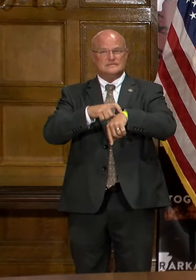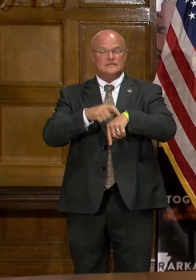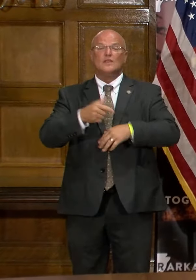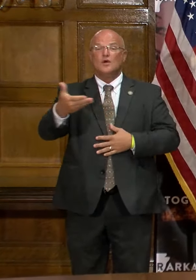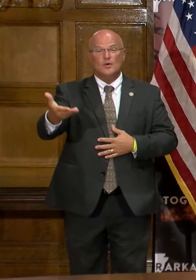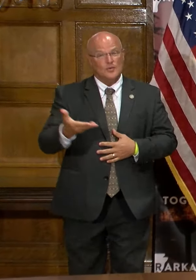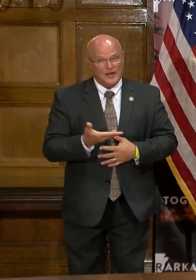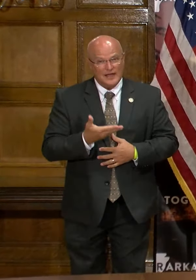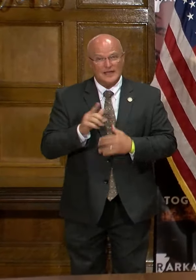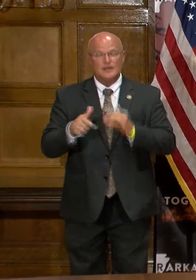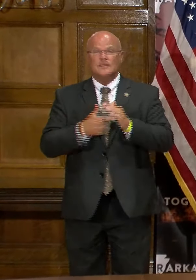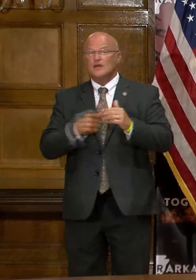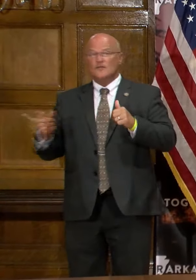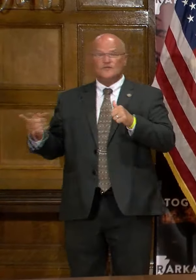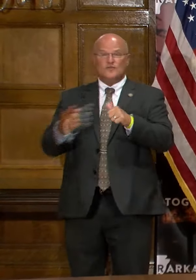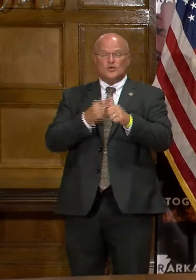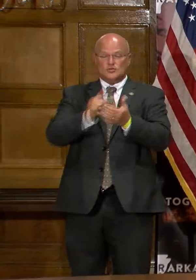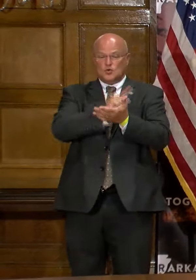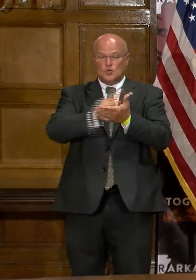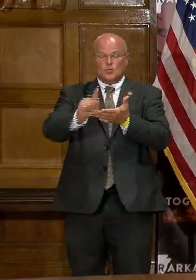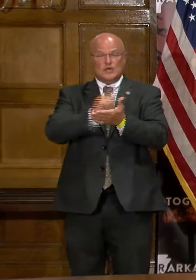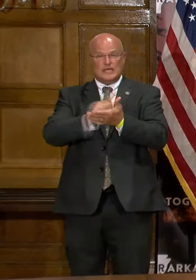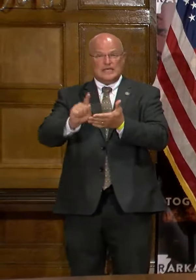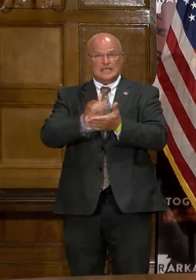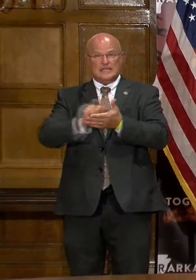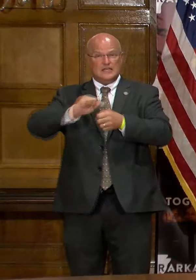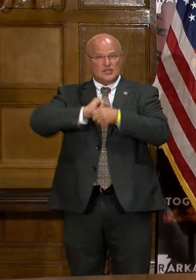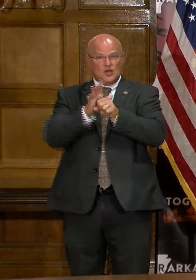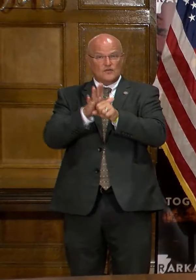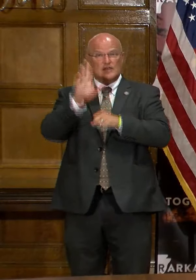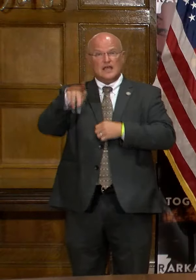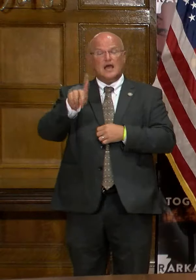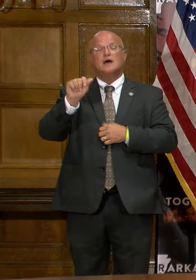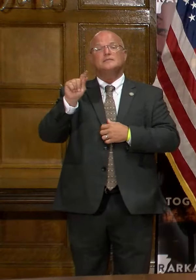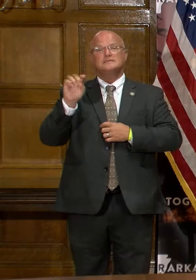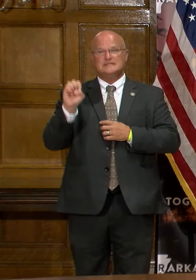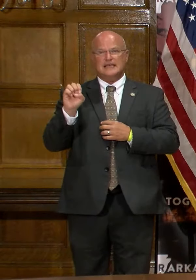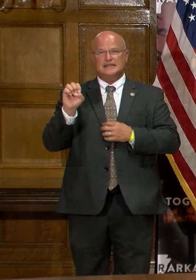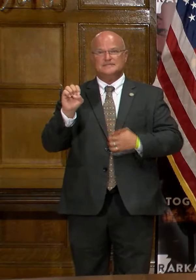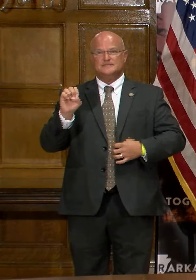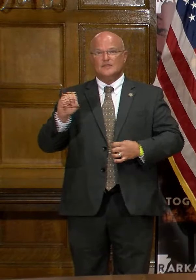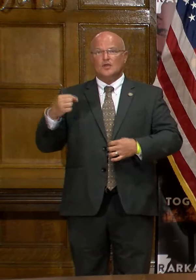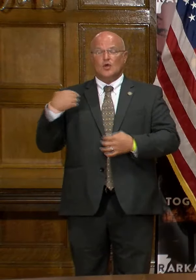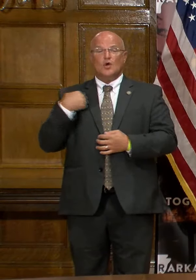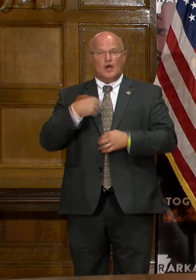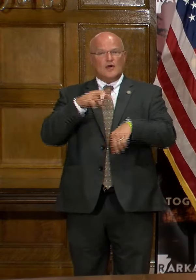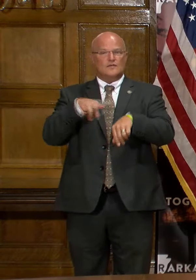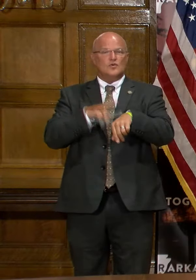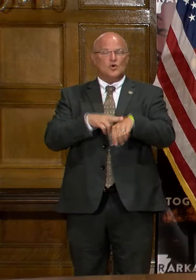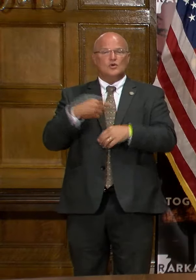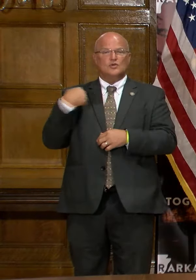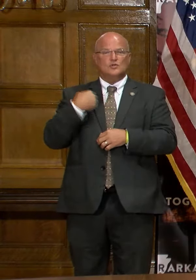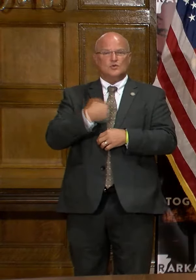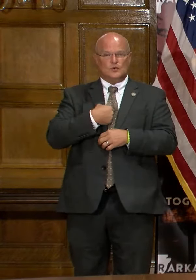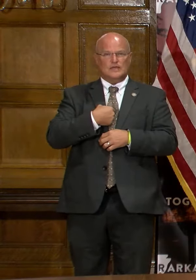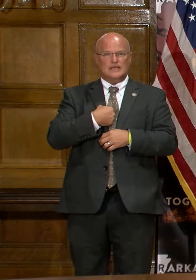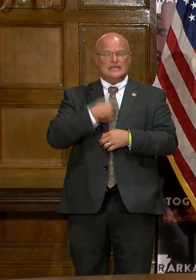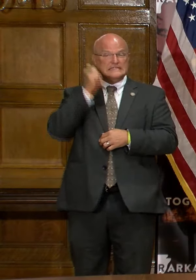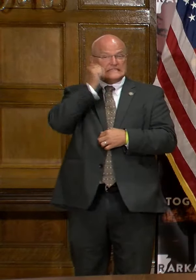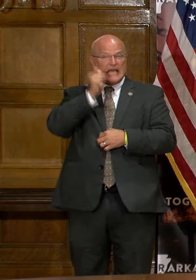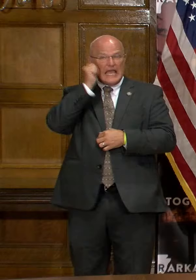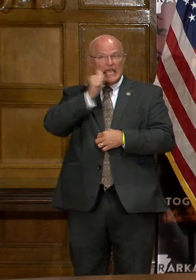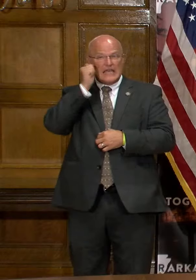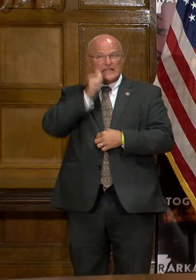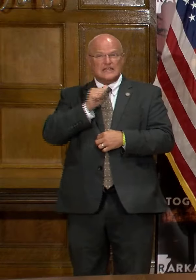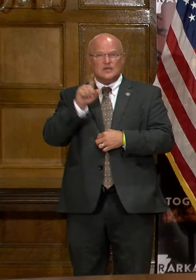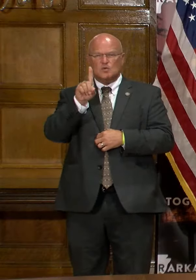This is the first weekly COVID-19 update. We, of course, went daily